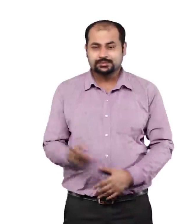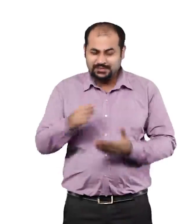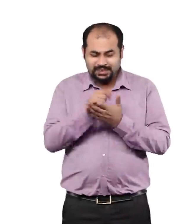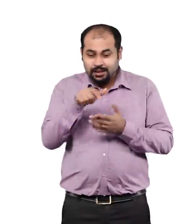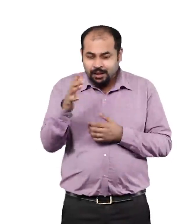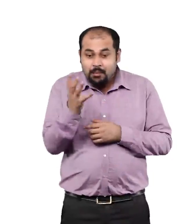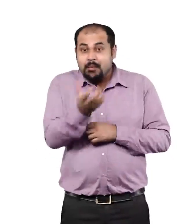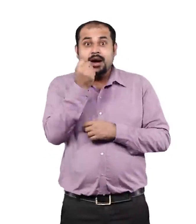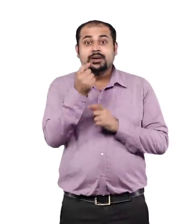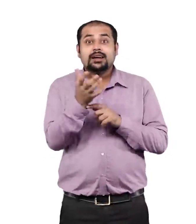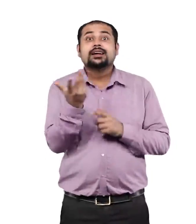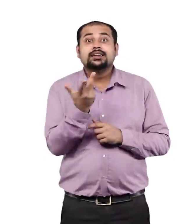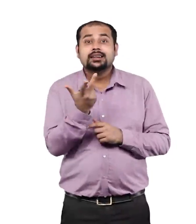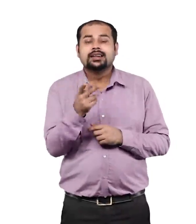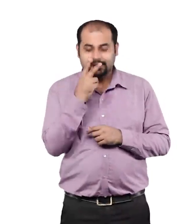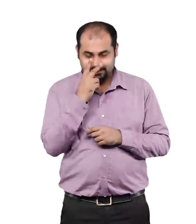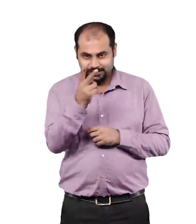Here is what they found out.